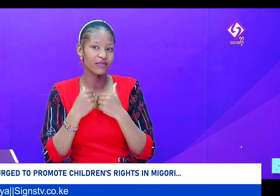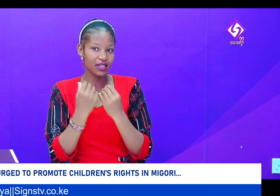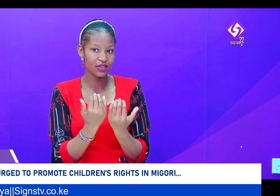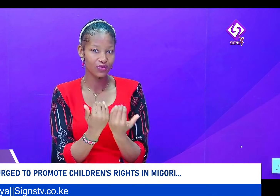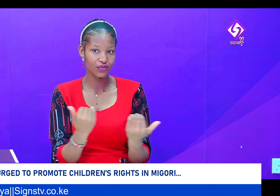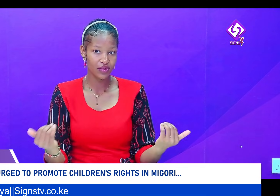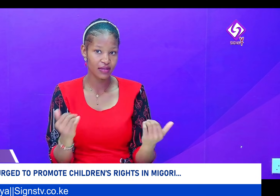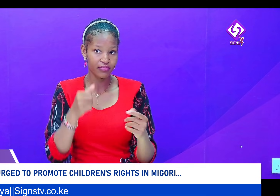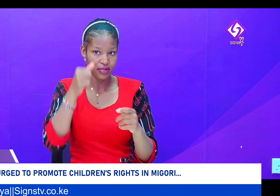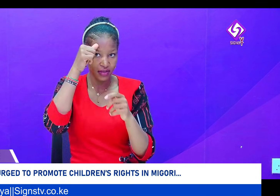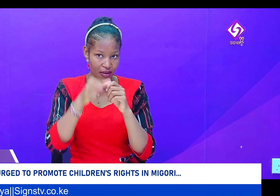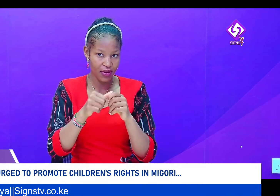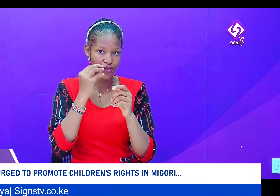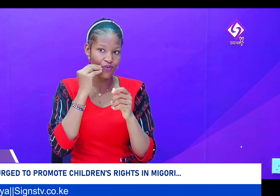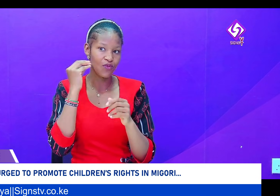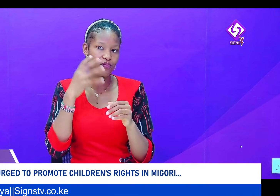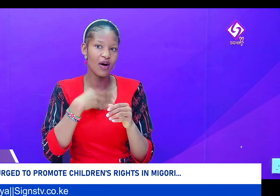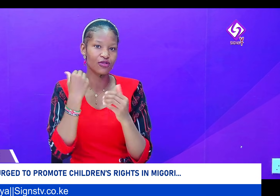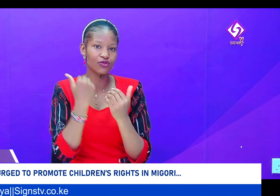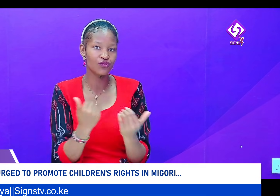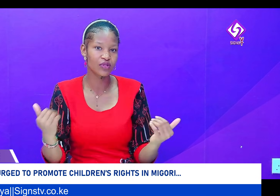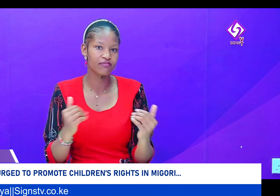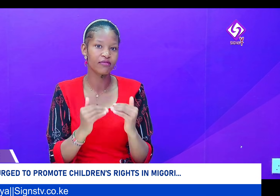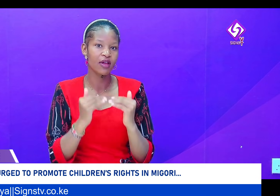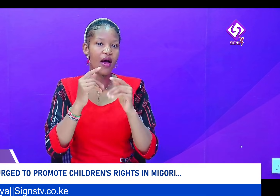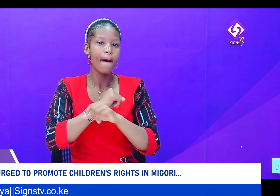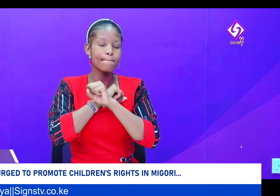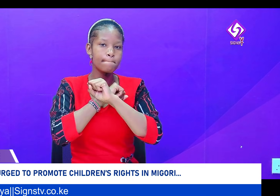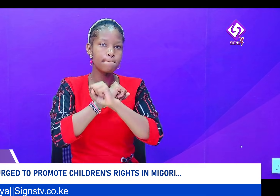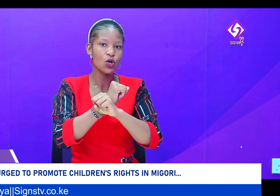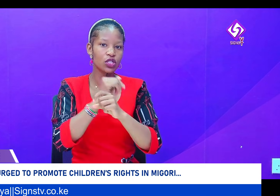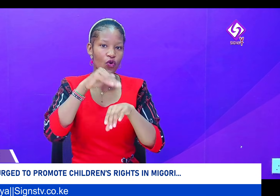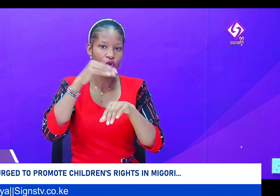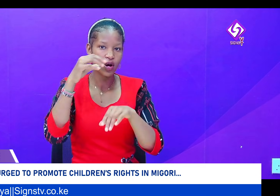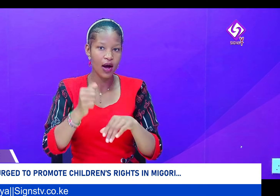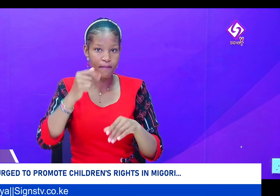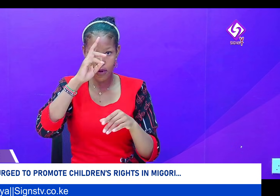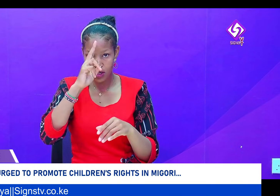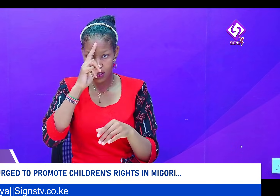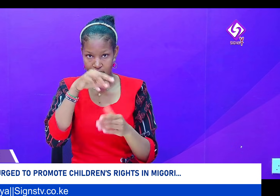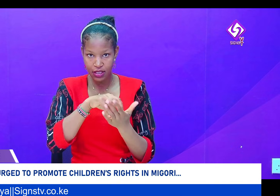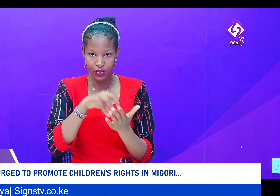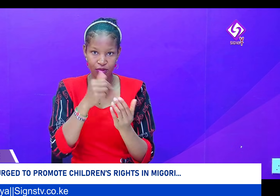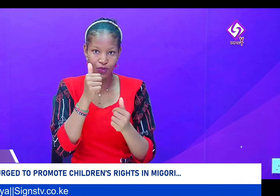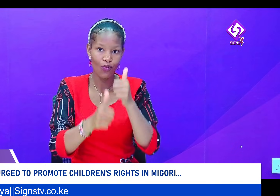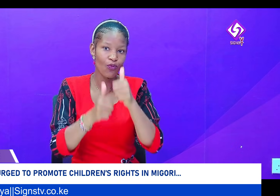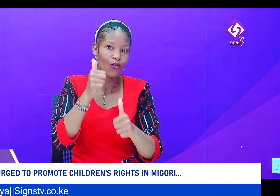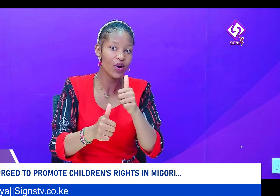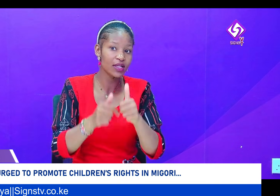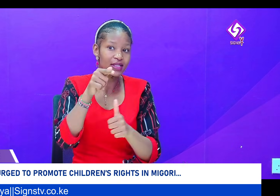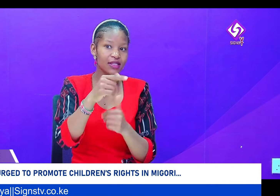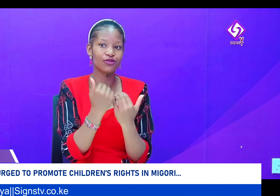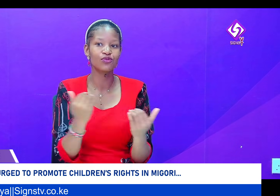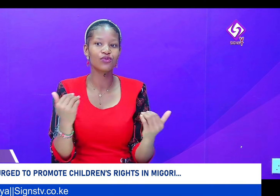children's remand home and child protection units in police stations, which exposes children to adult offenders.